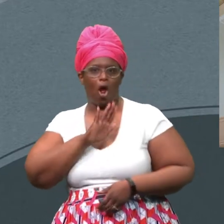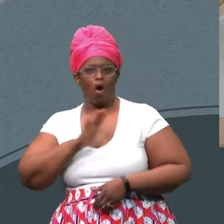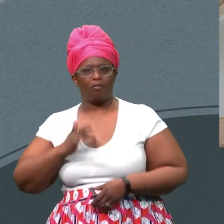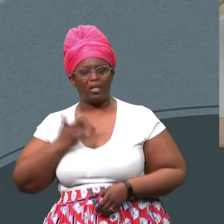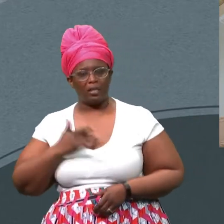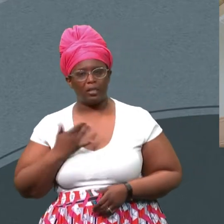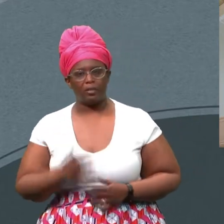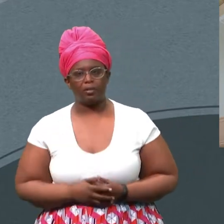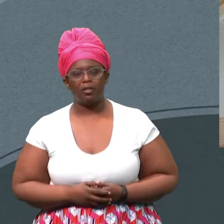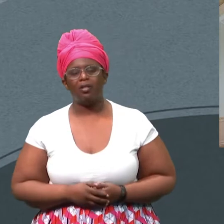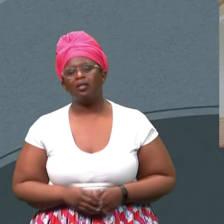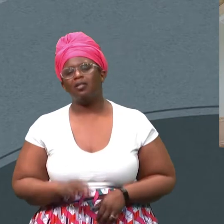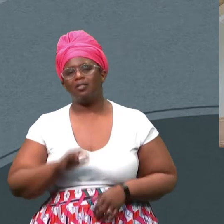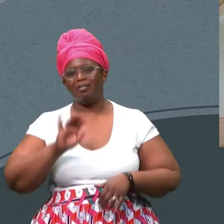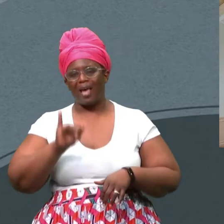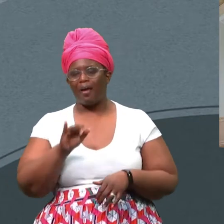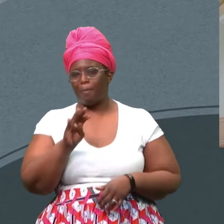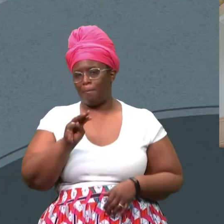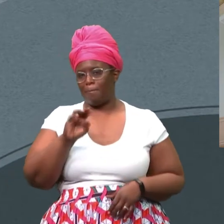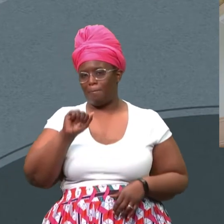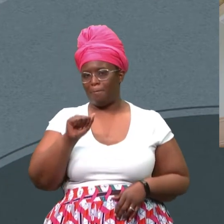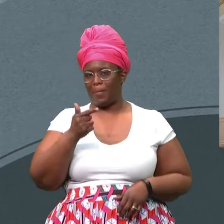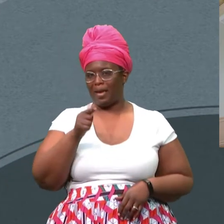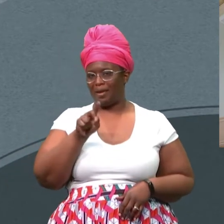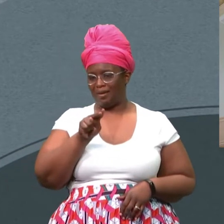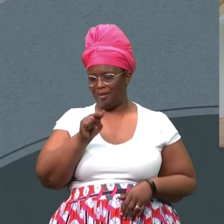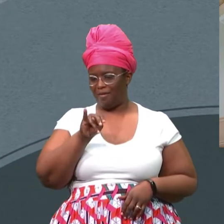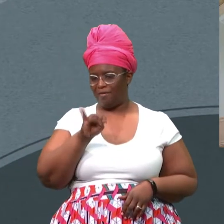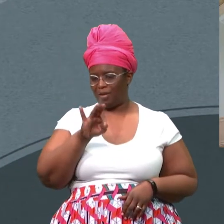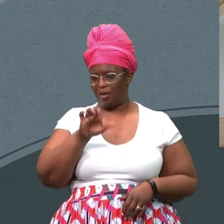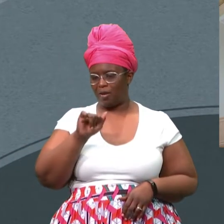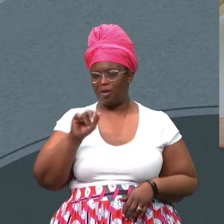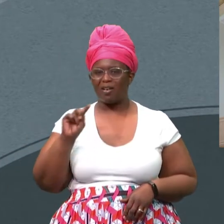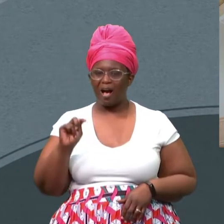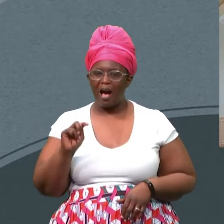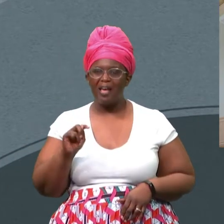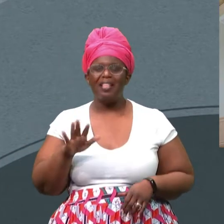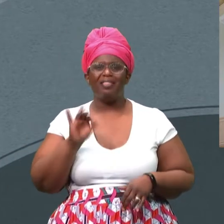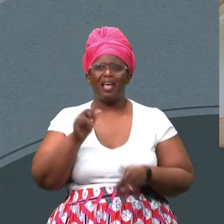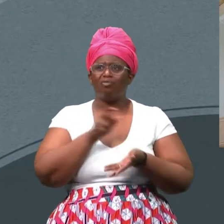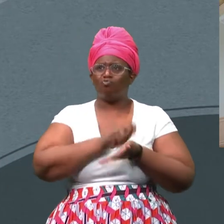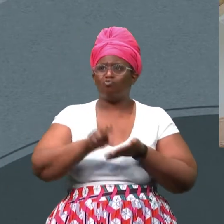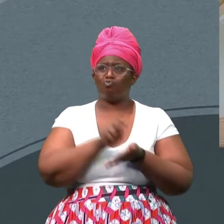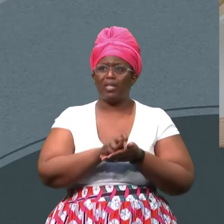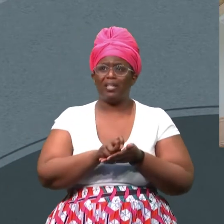written almost from the lens of a skilled theologian.